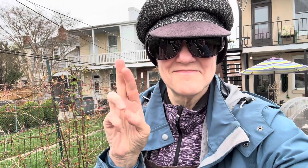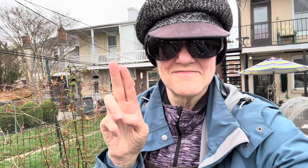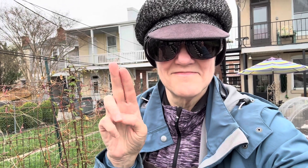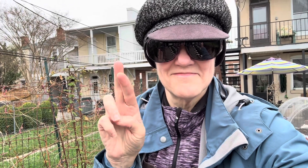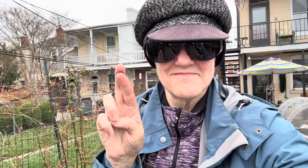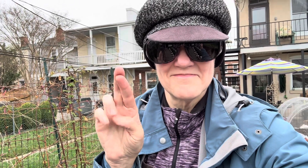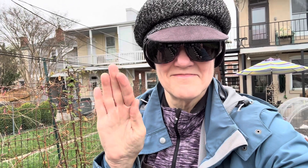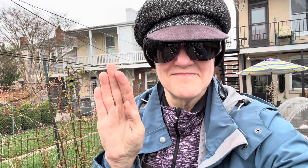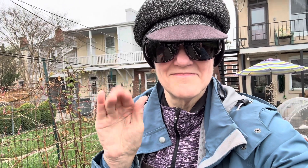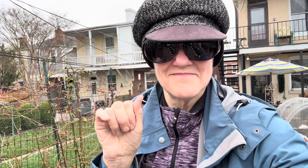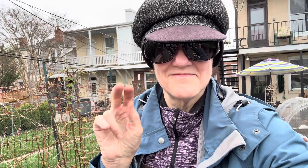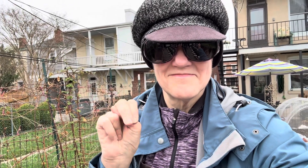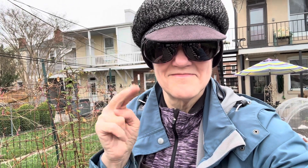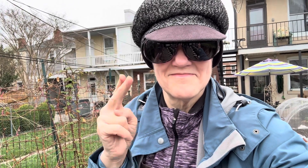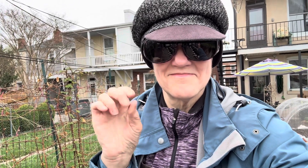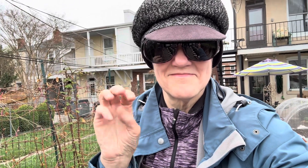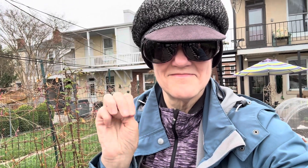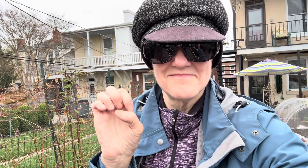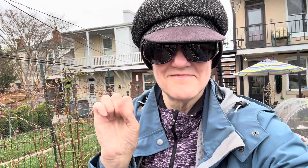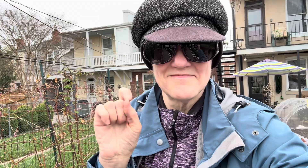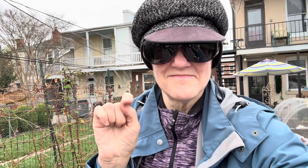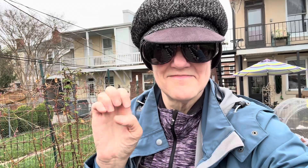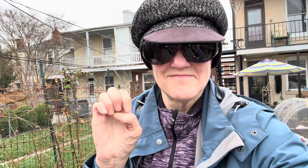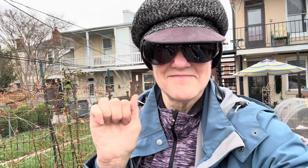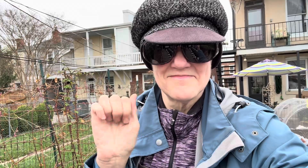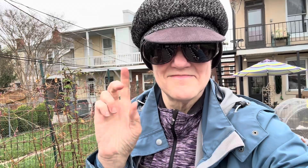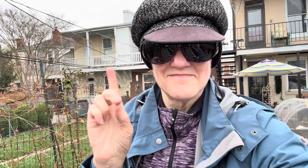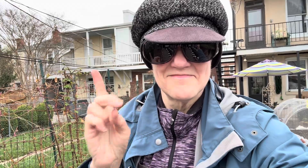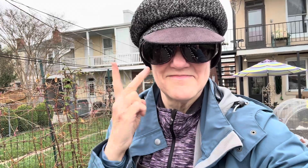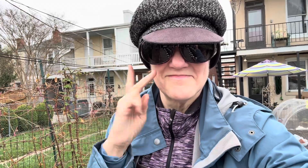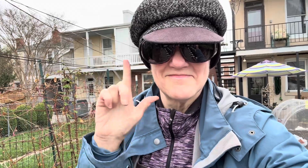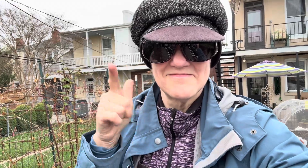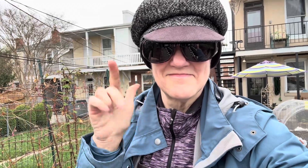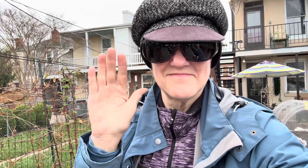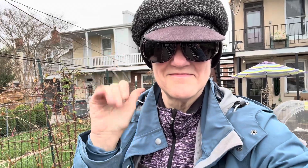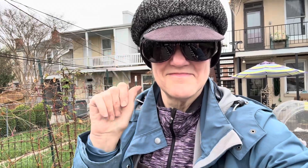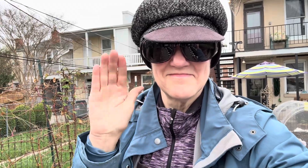Homestead. See you later. Bye-bye.